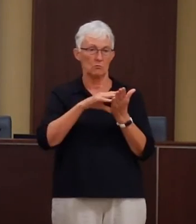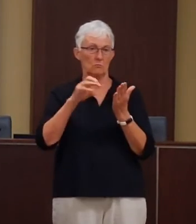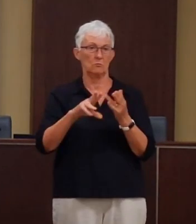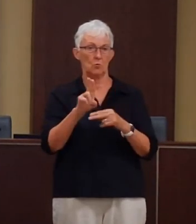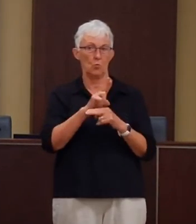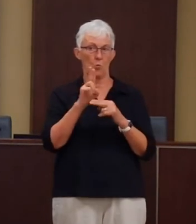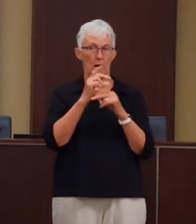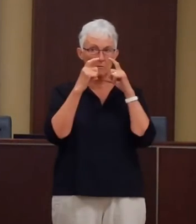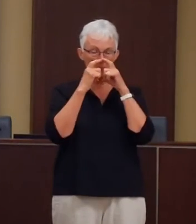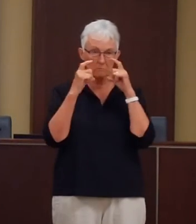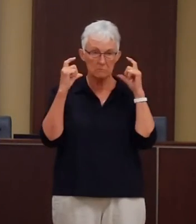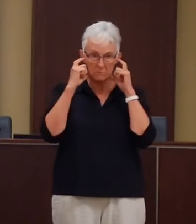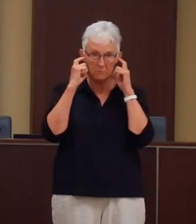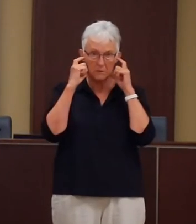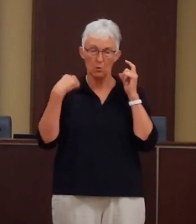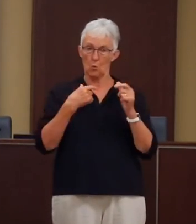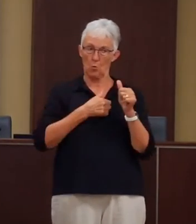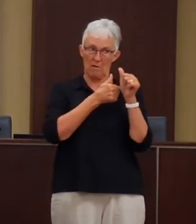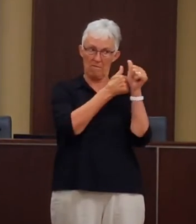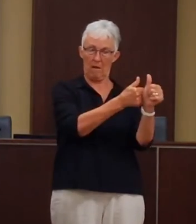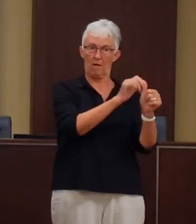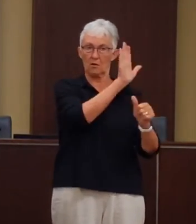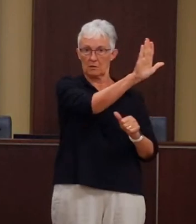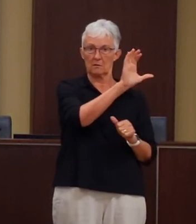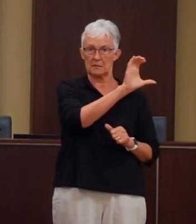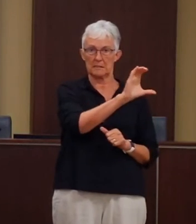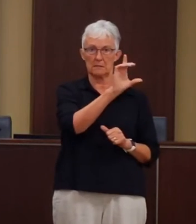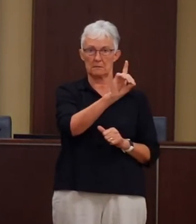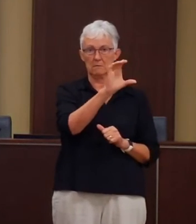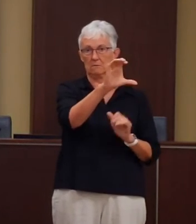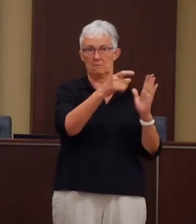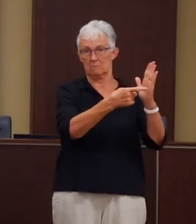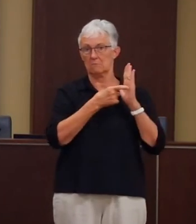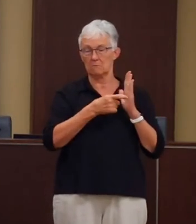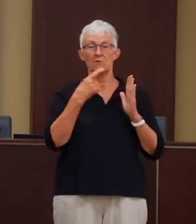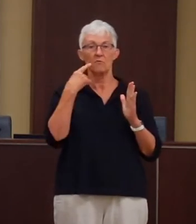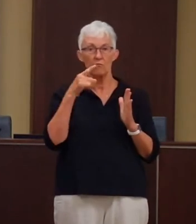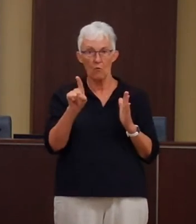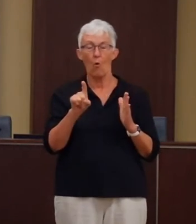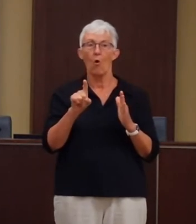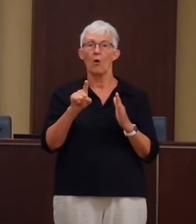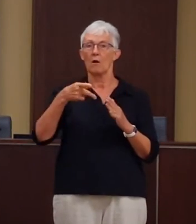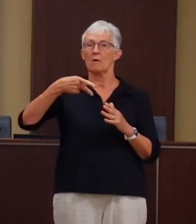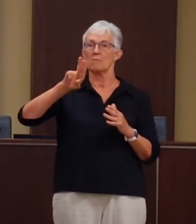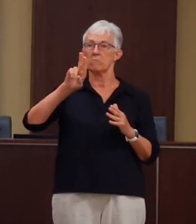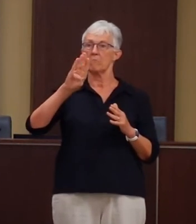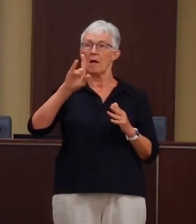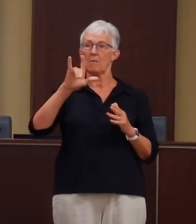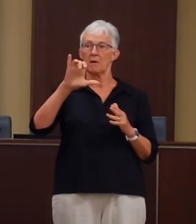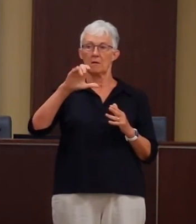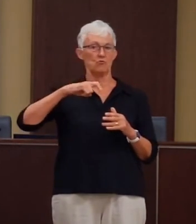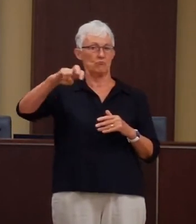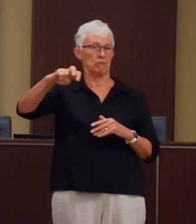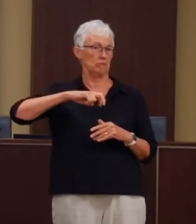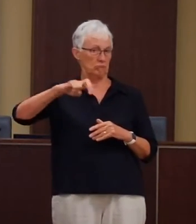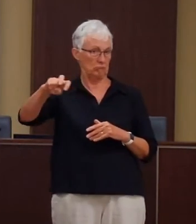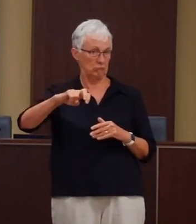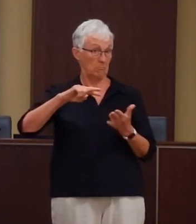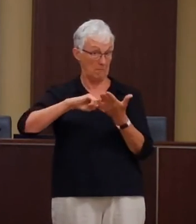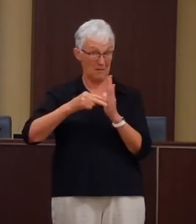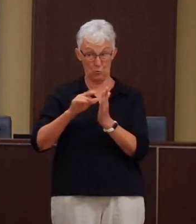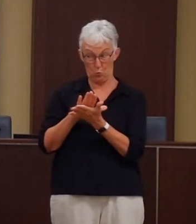the CDC requirement for public transportation when it comes to school buses. Everyone on a bus will